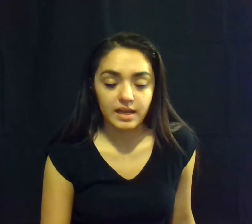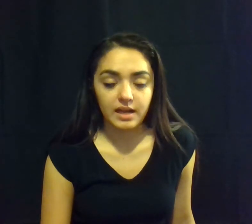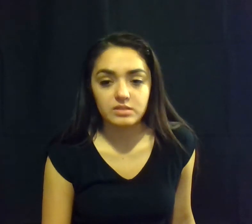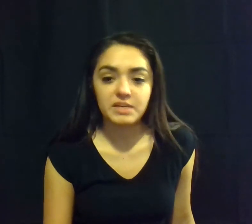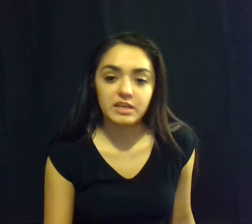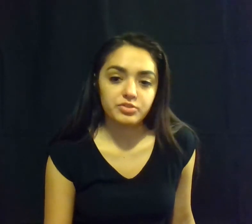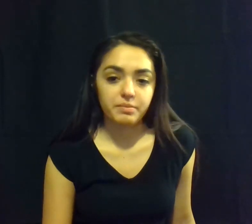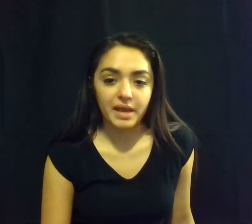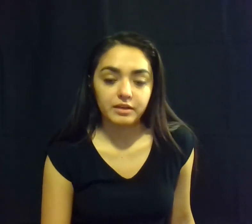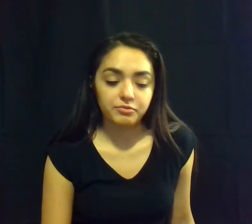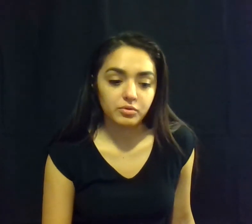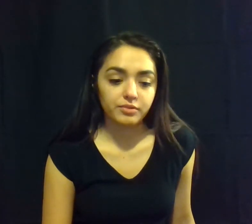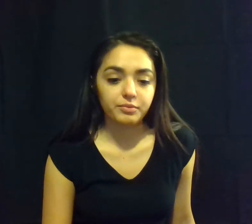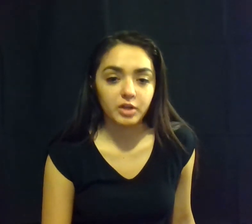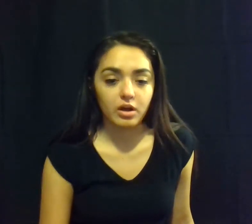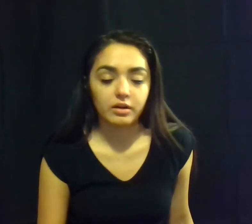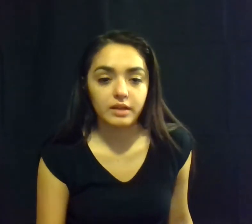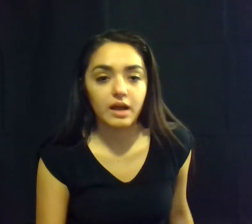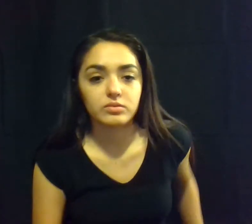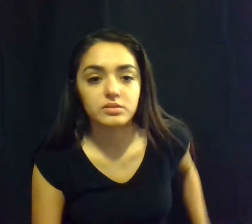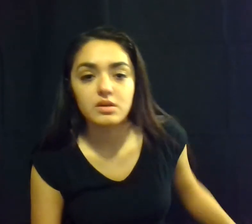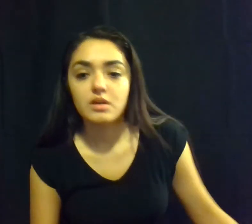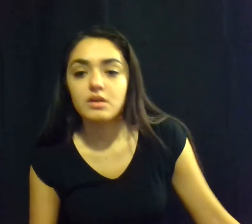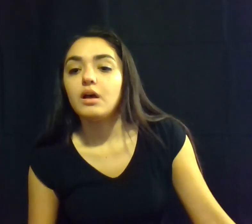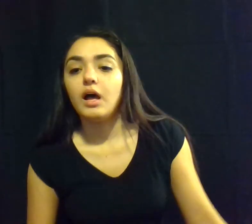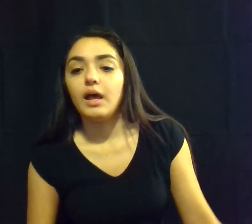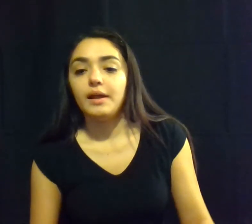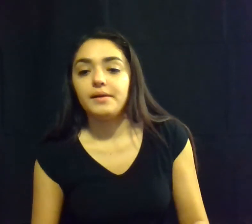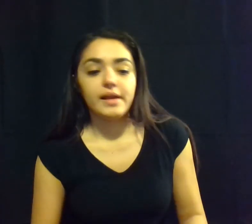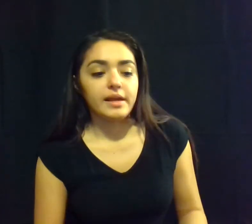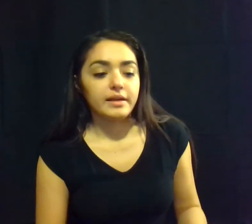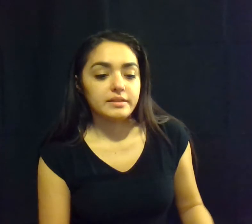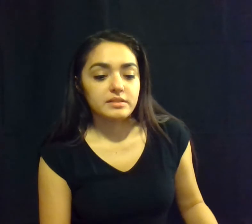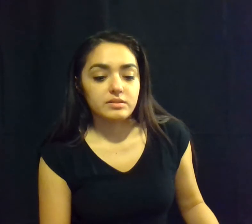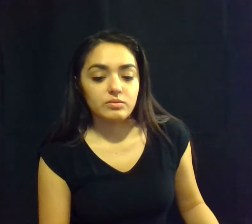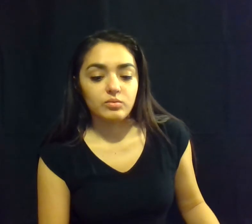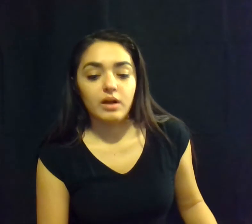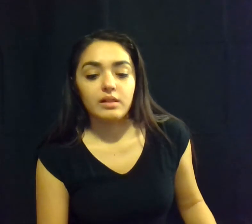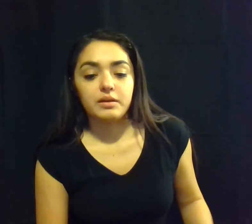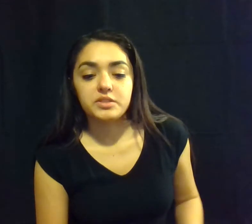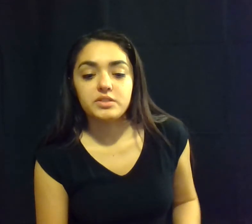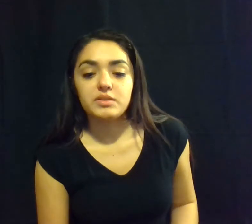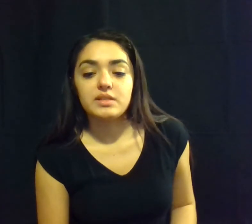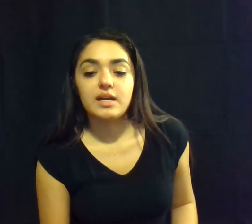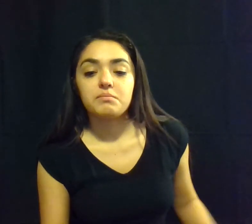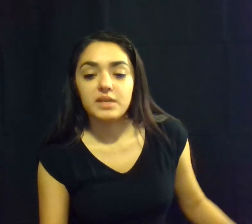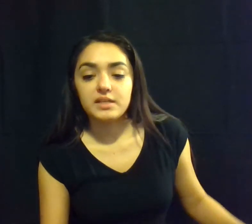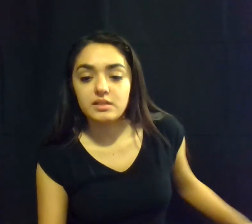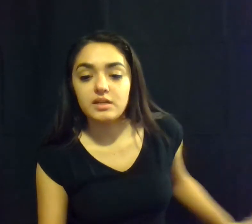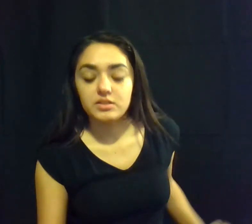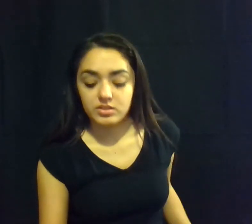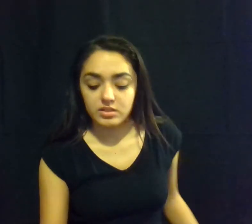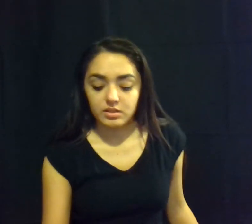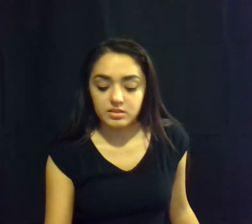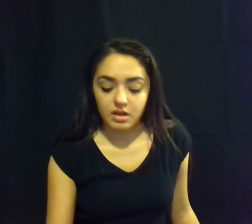house, making the trip back and forth from the car to the house. And while I was doing that, my son stood on top of